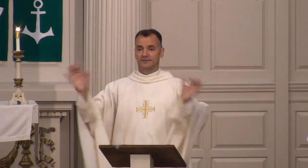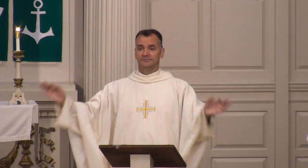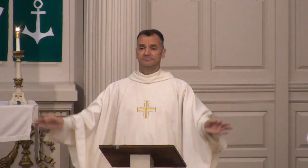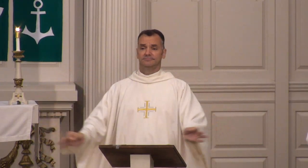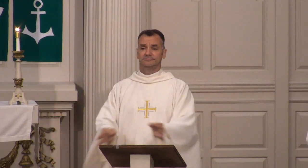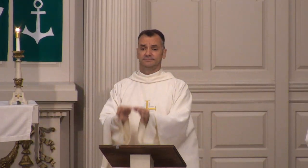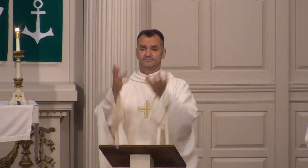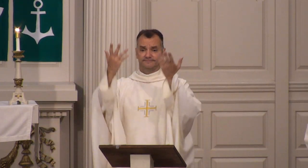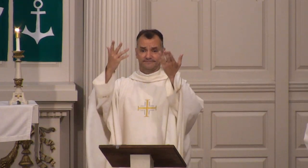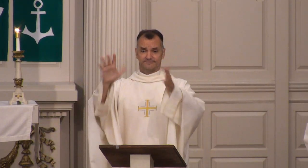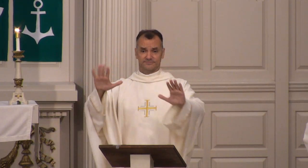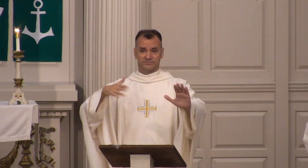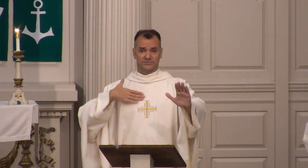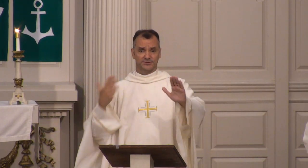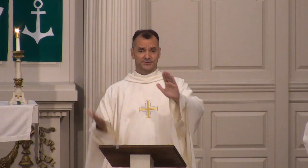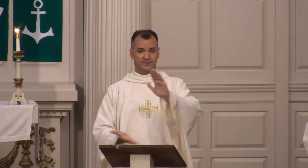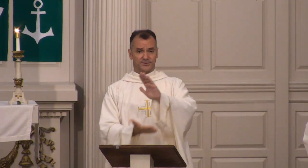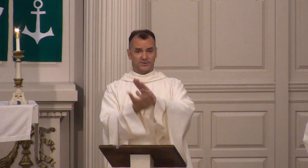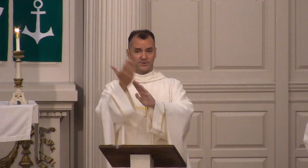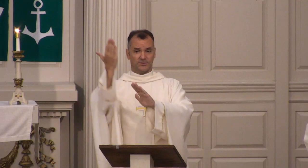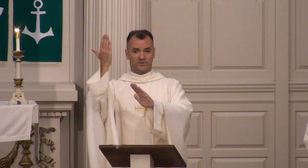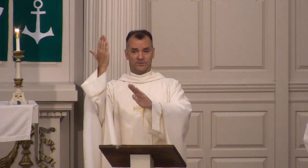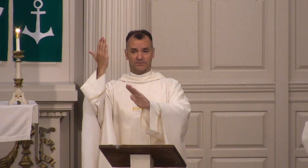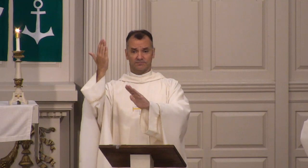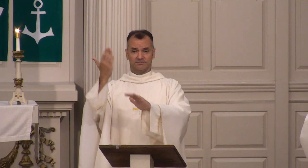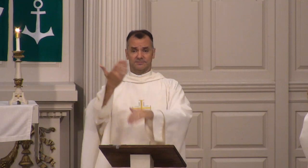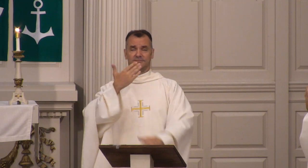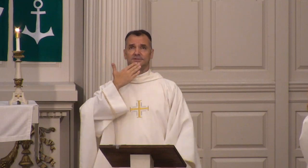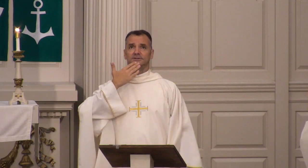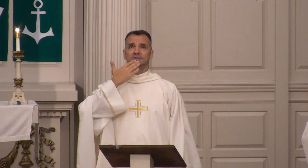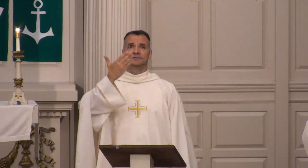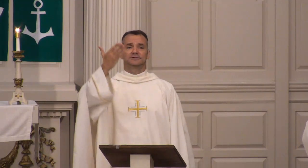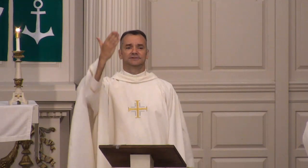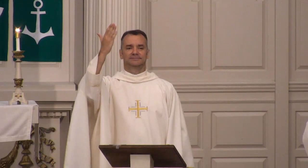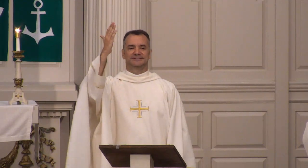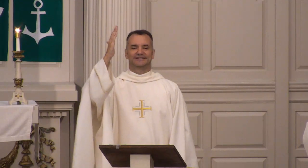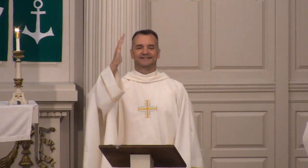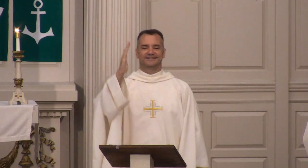Go forth. The Mass is ended. Thanks be to God.